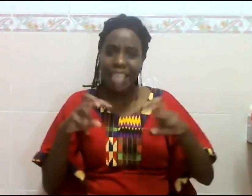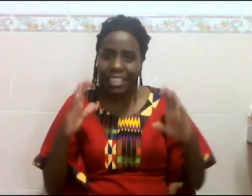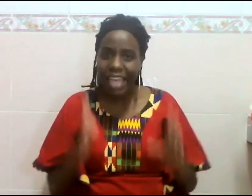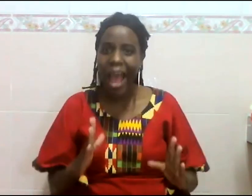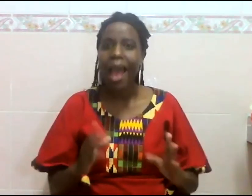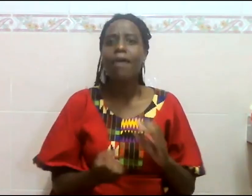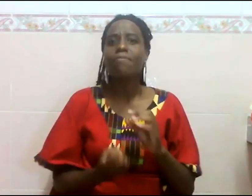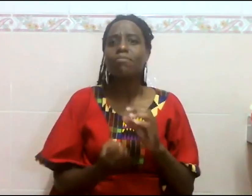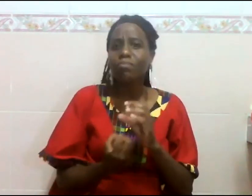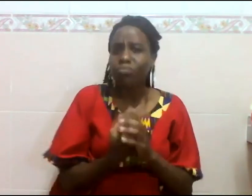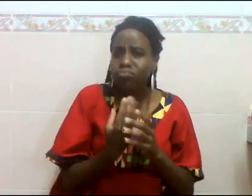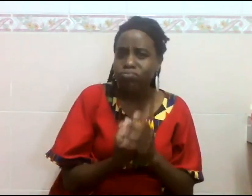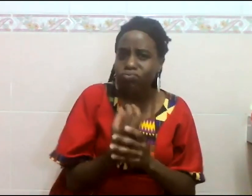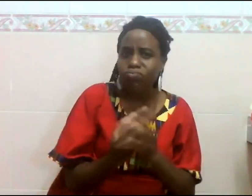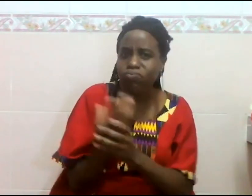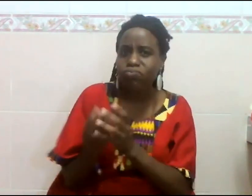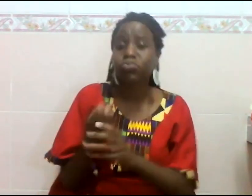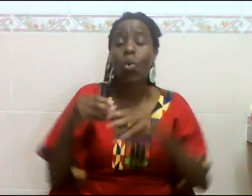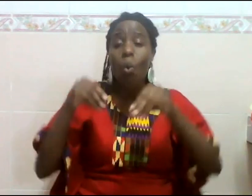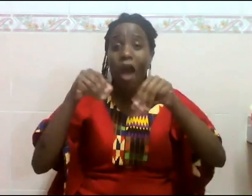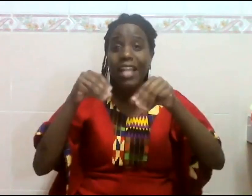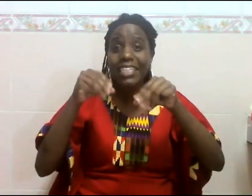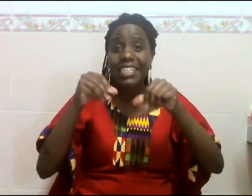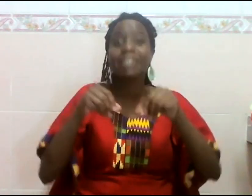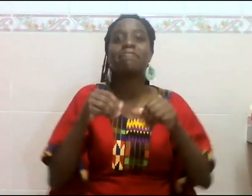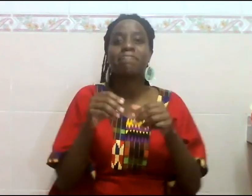through even understanding the process of peer review.